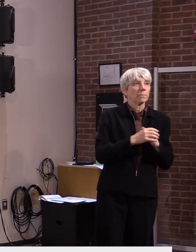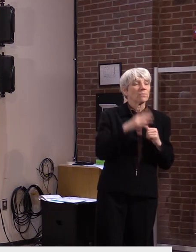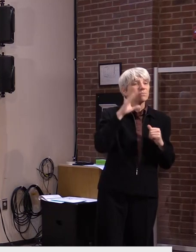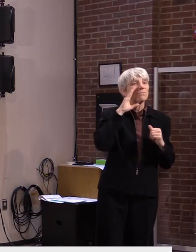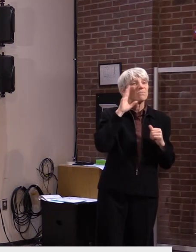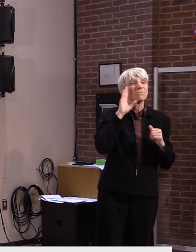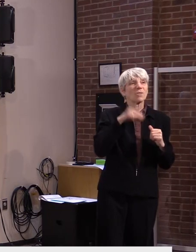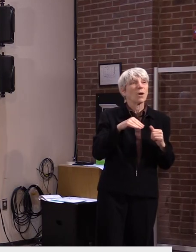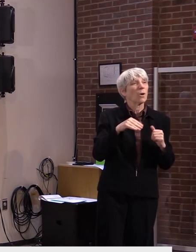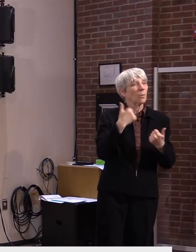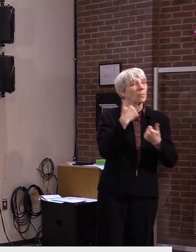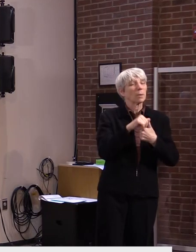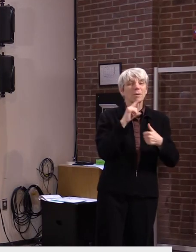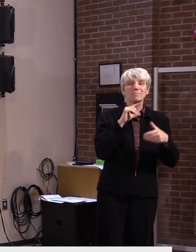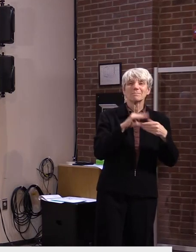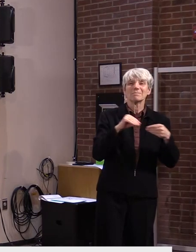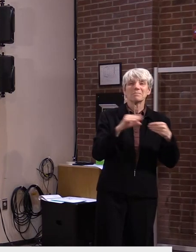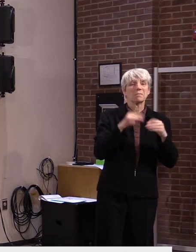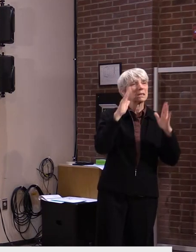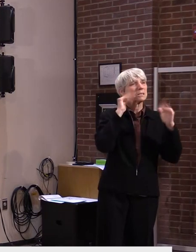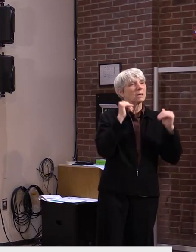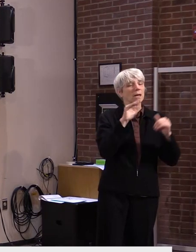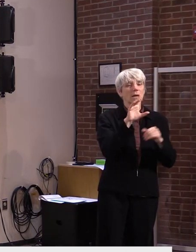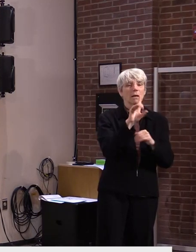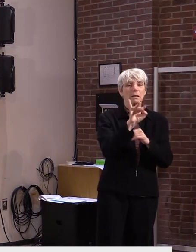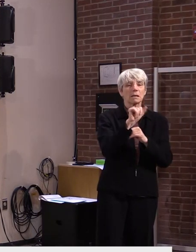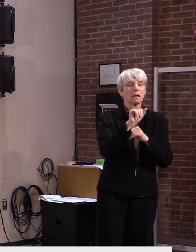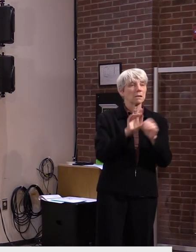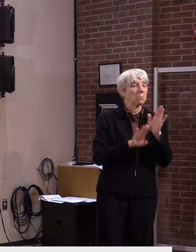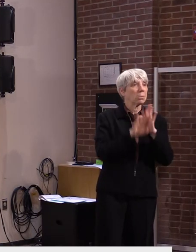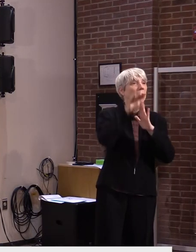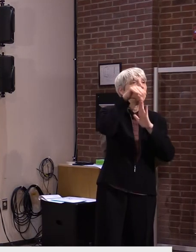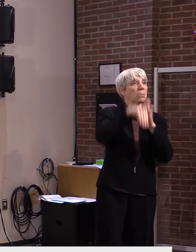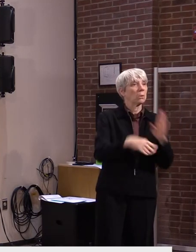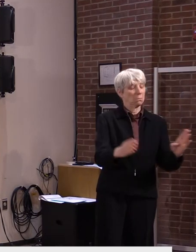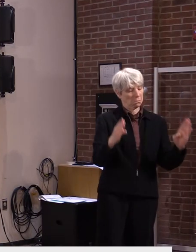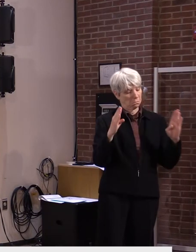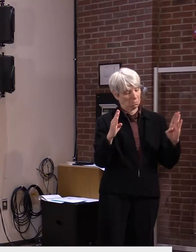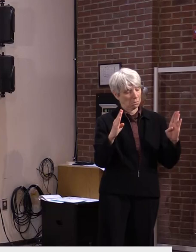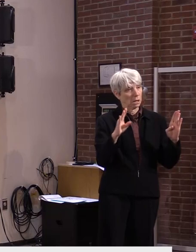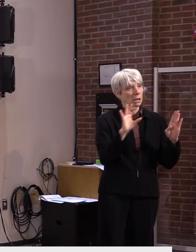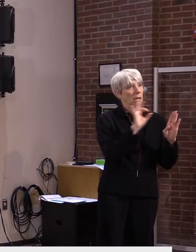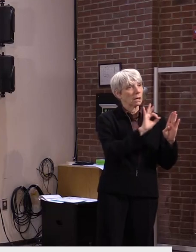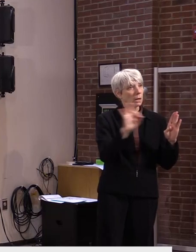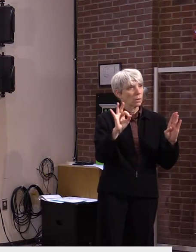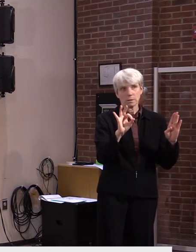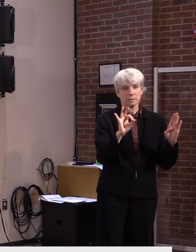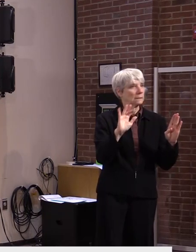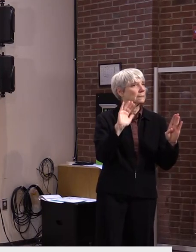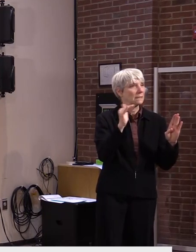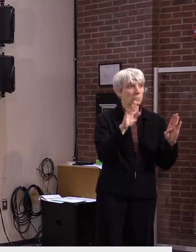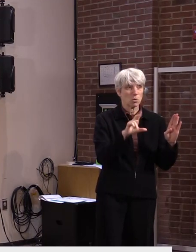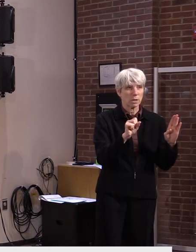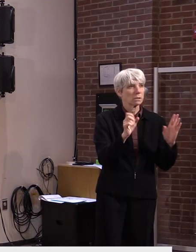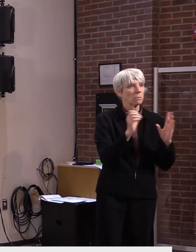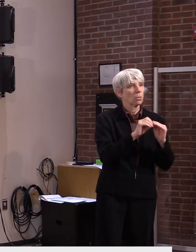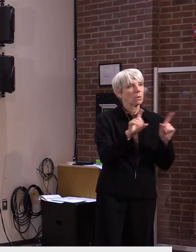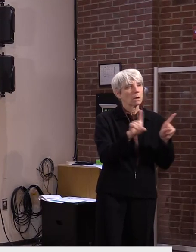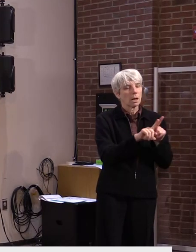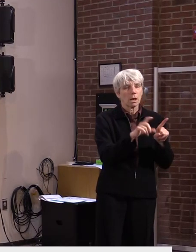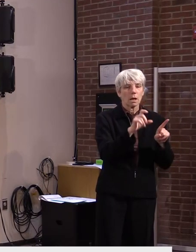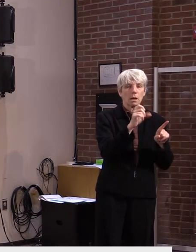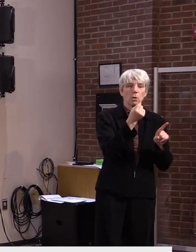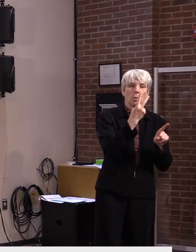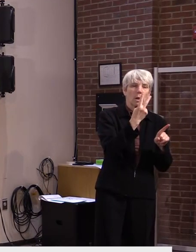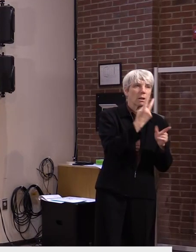going to be 9 weeks, but it looks like the U.S. trend is more like 12 to 13 weeks. So we should